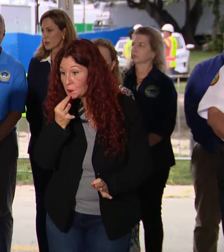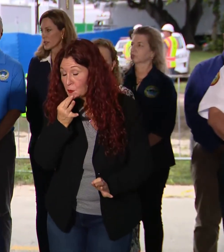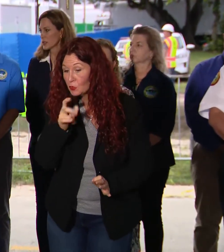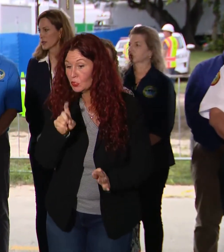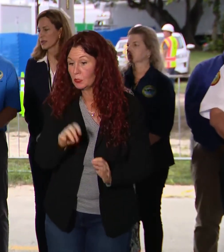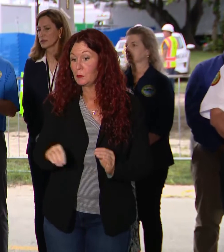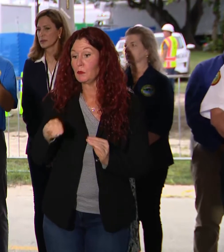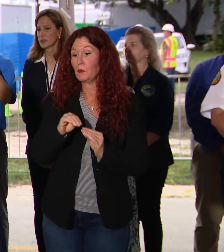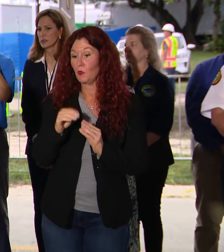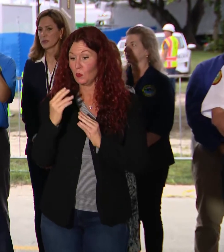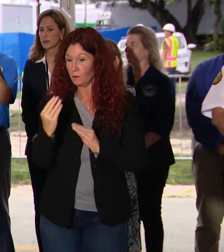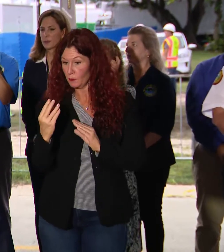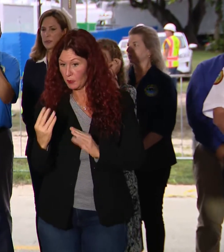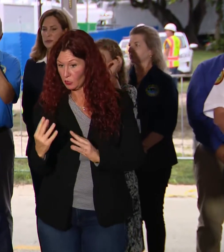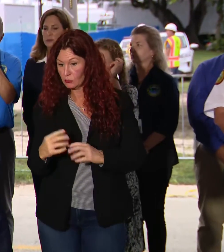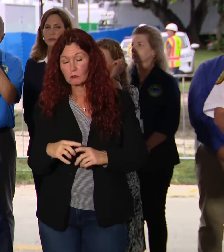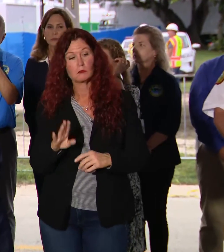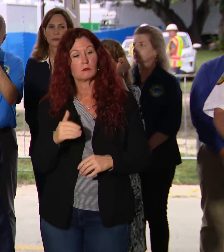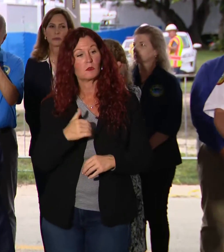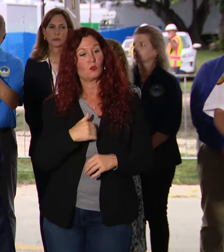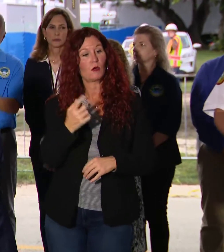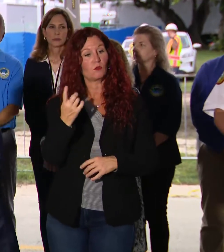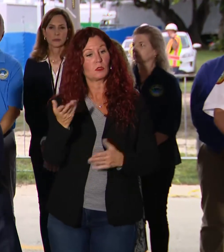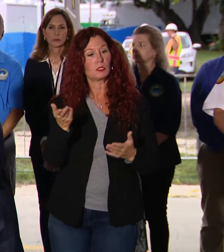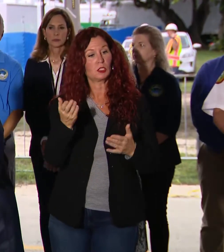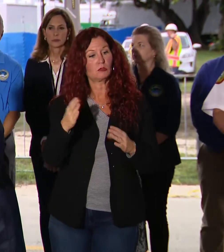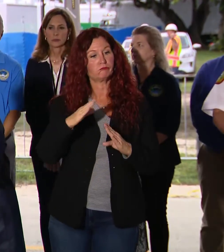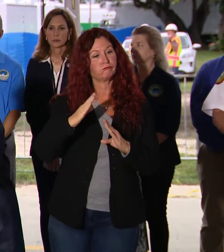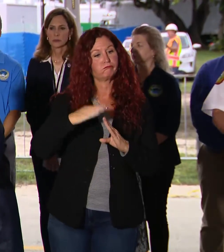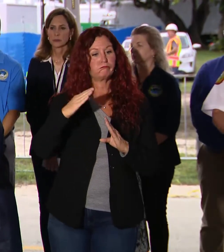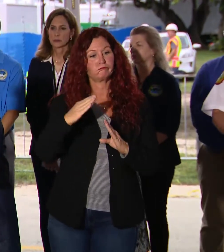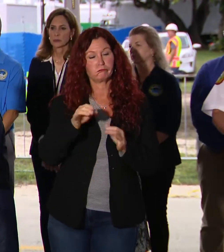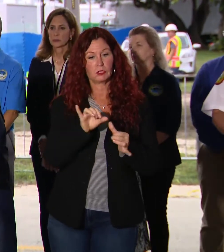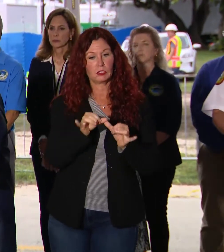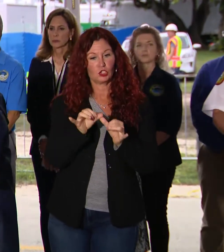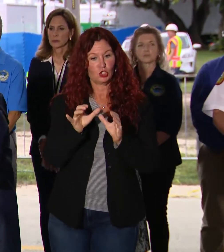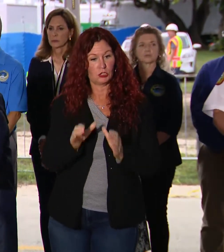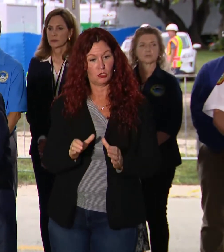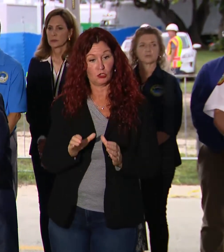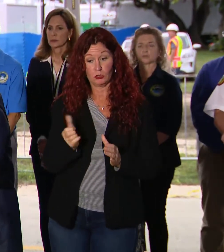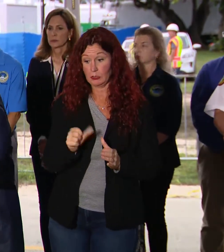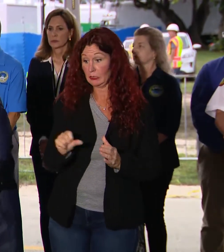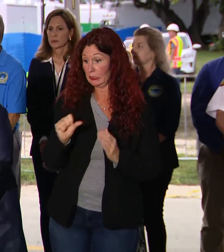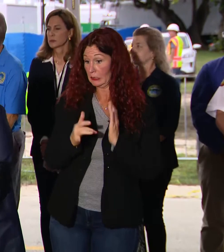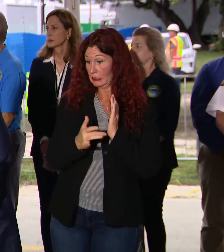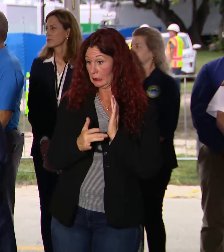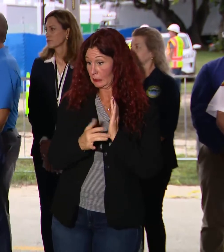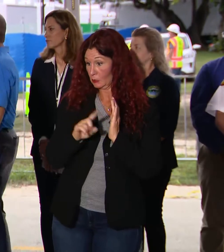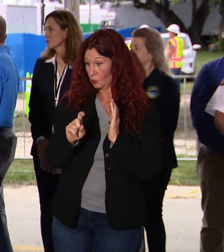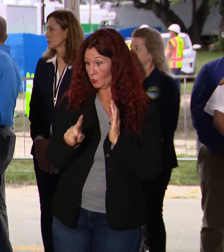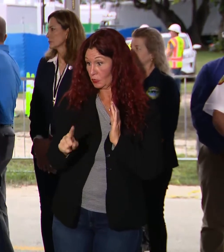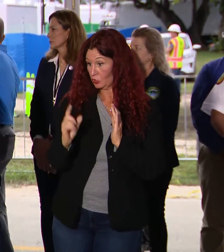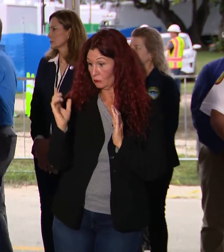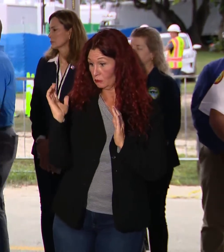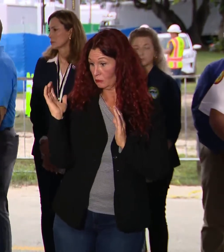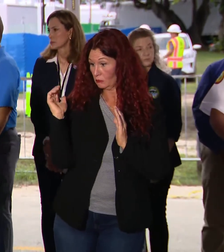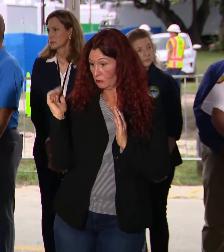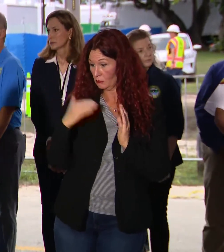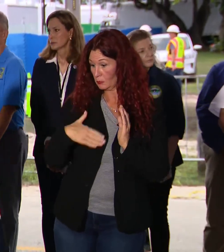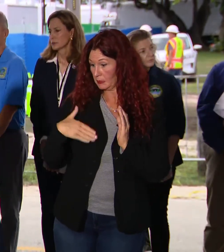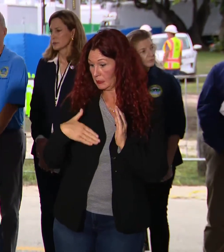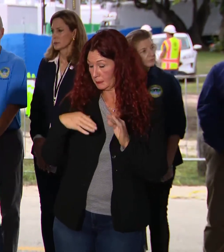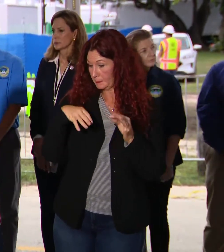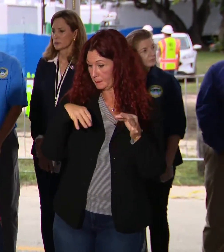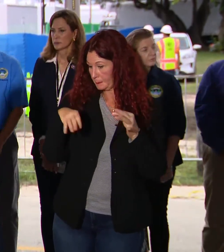have with us the one of the chief engineers for any technical questions. If he could come forward, and he'll